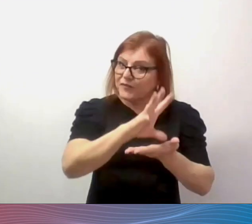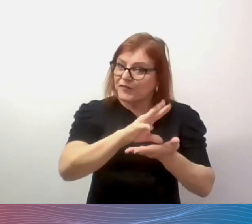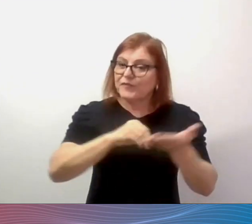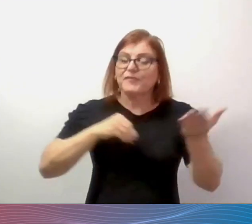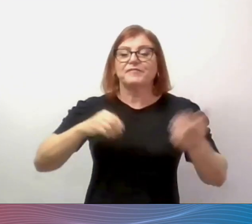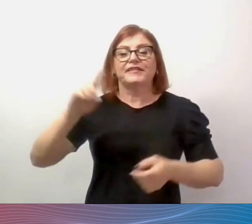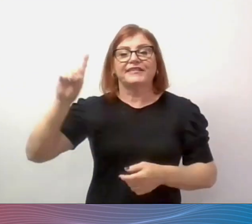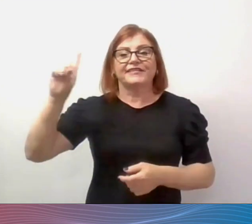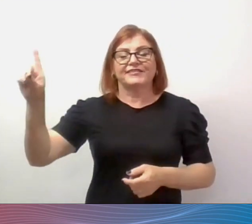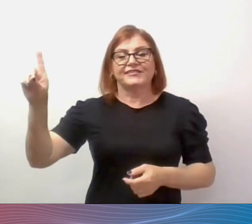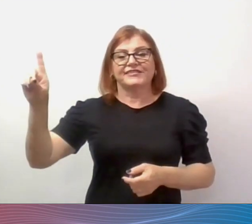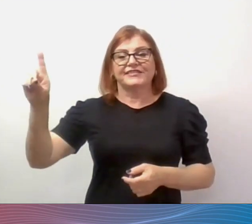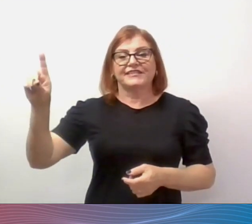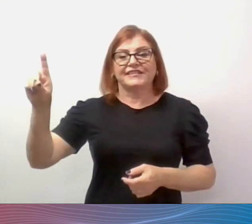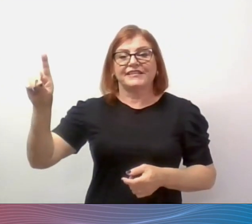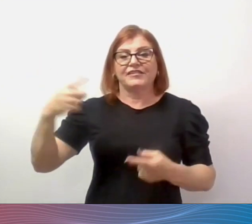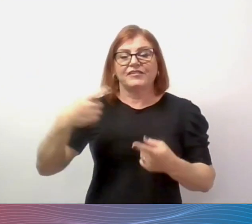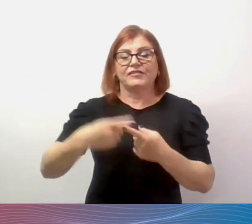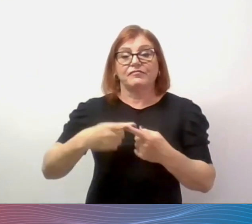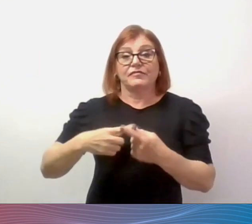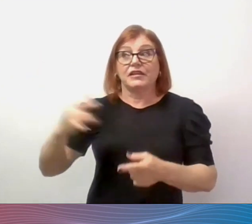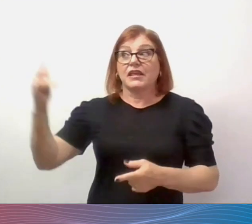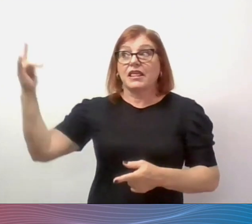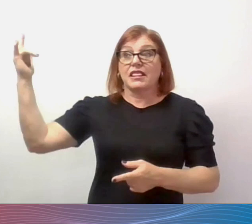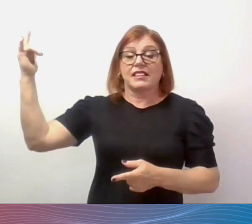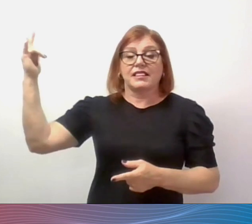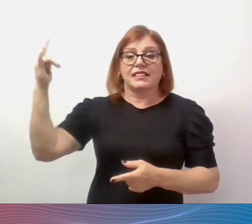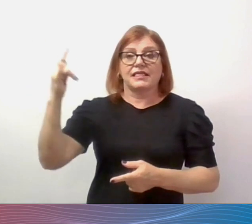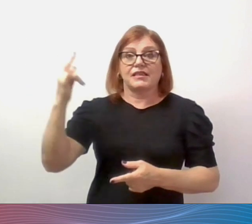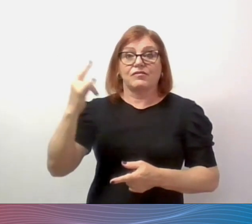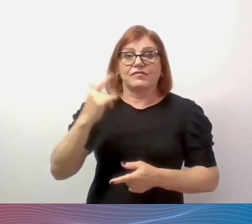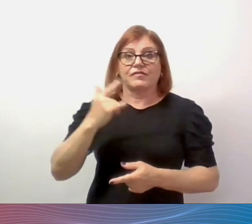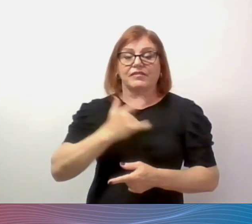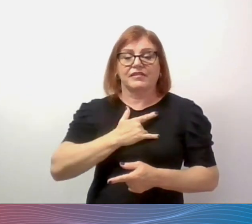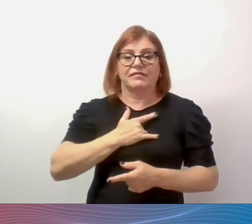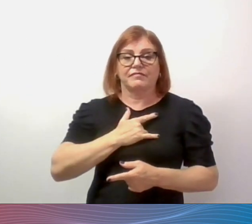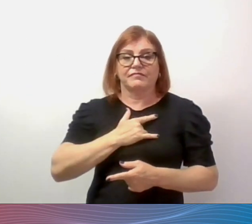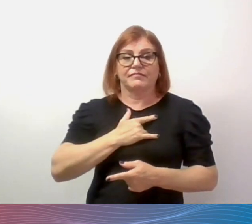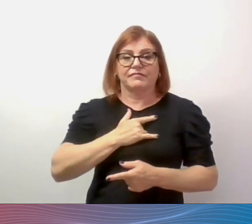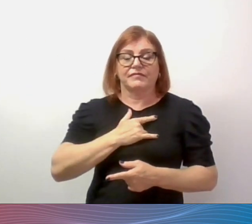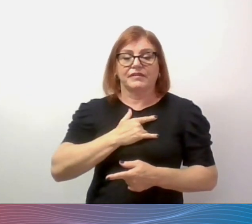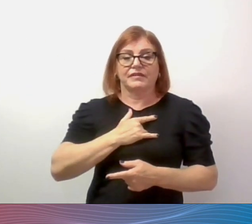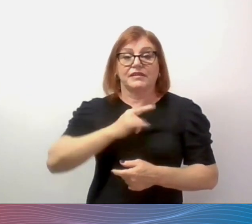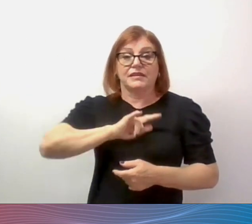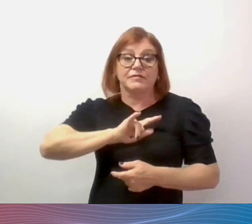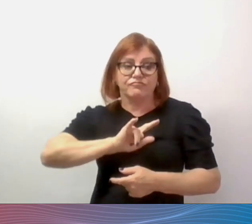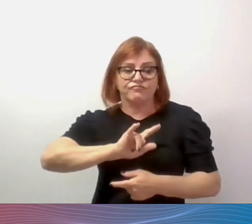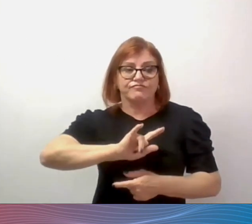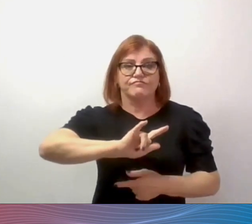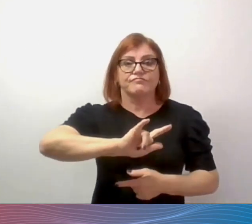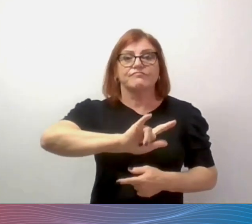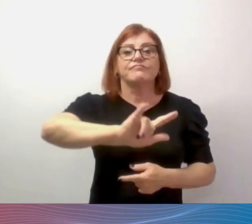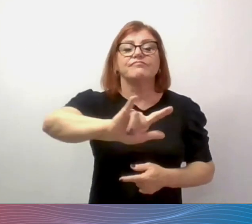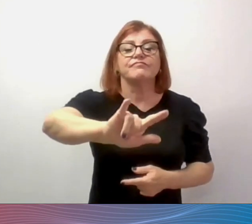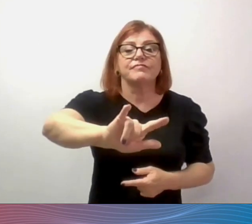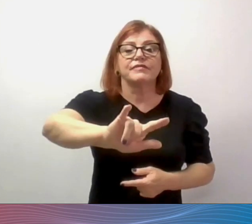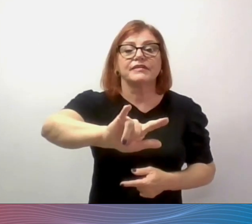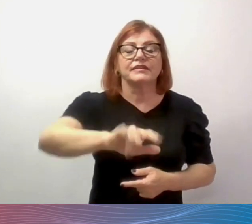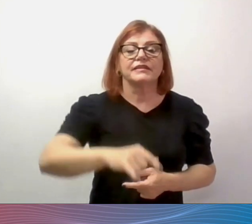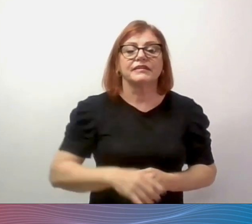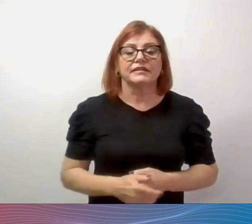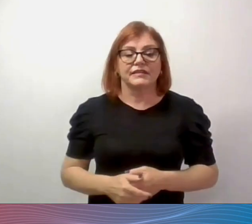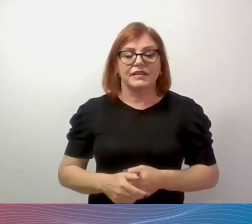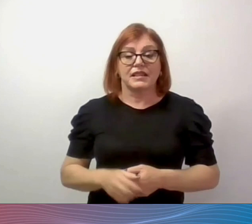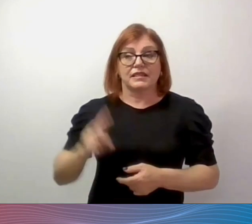pessoa. Because God loves that person. Quando Deus enviou você para a rua, porque Deus encontrou um canal para ele ir para a